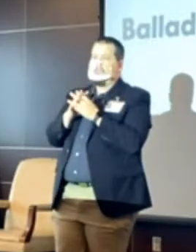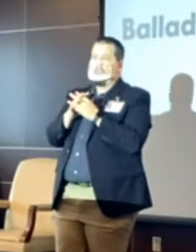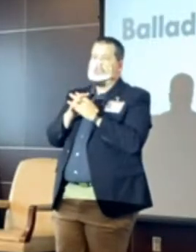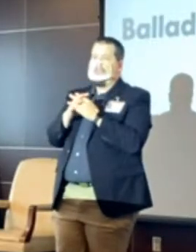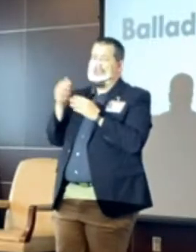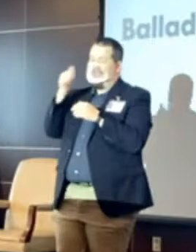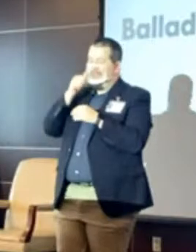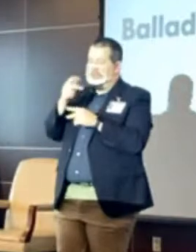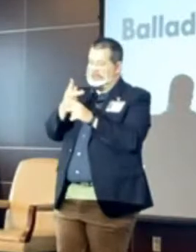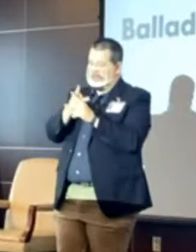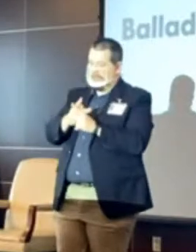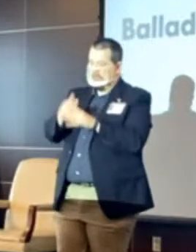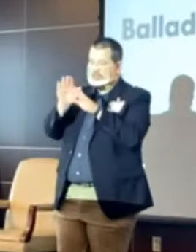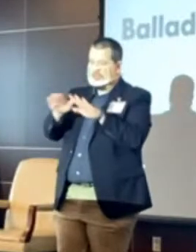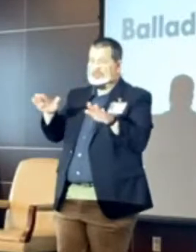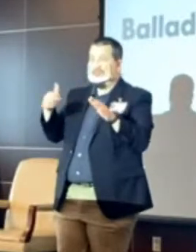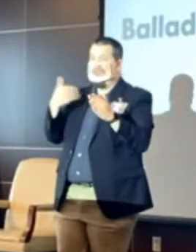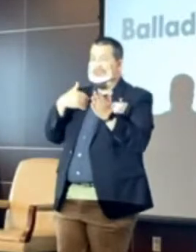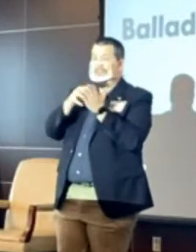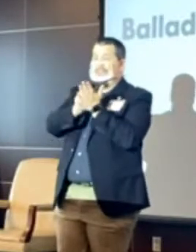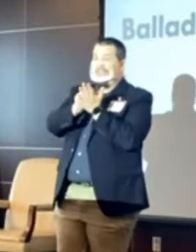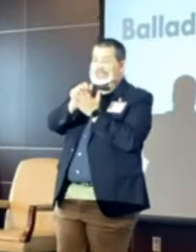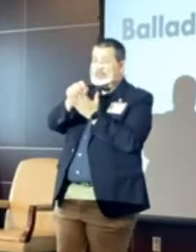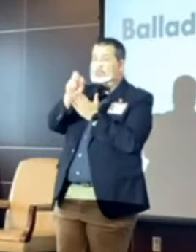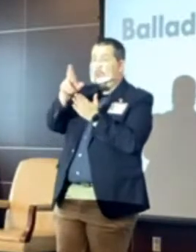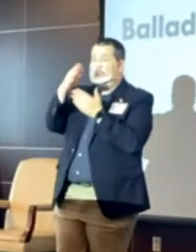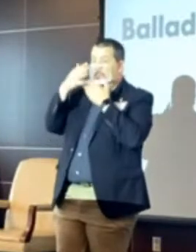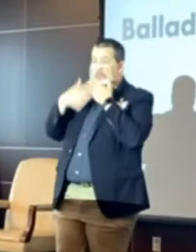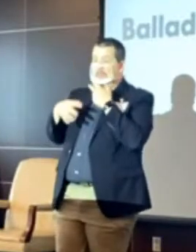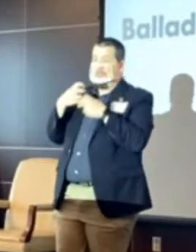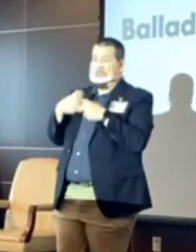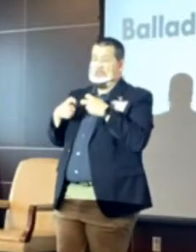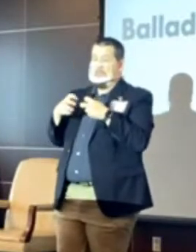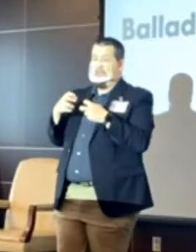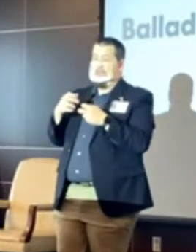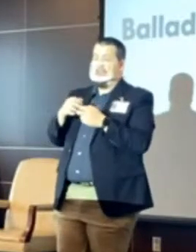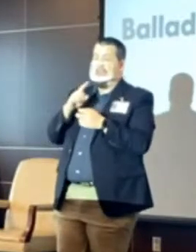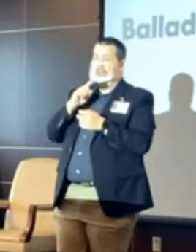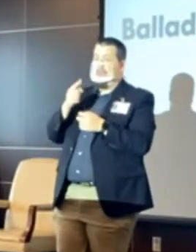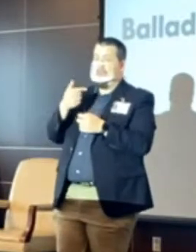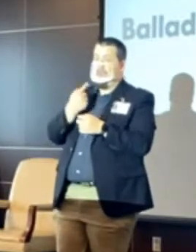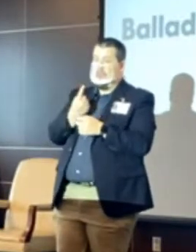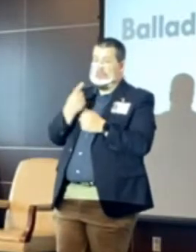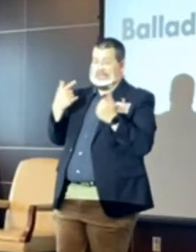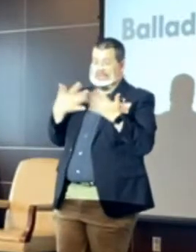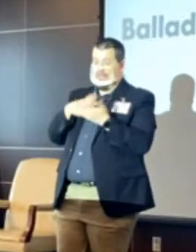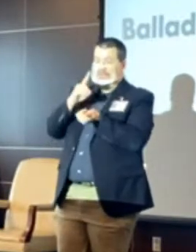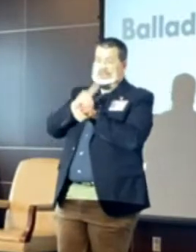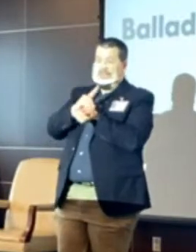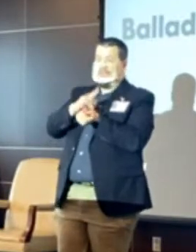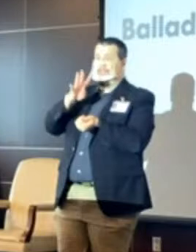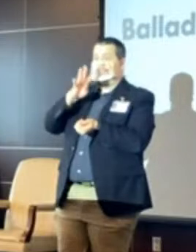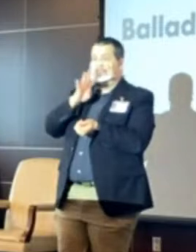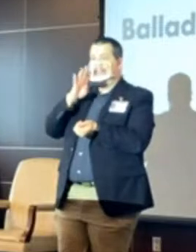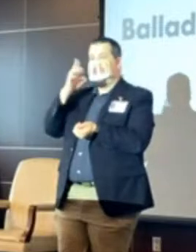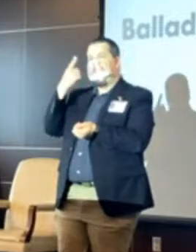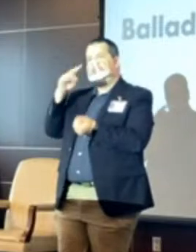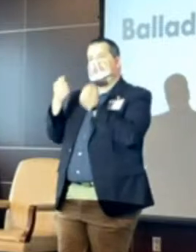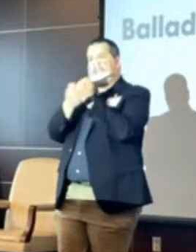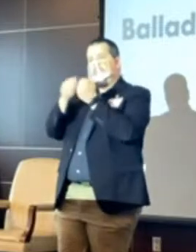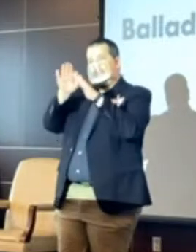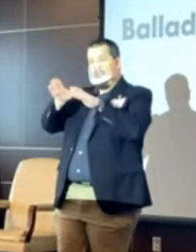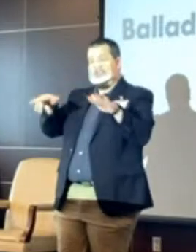day I take care of children with cancer and blood disorder. I'm just one scared physician speaking out on behalf of the children of our